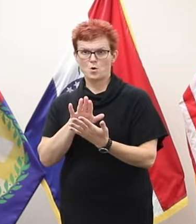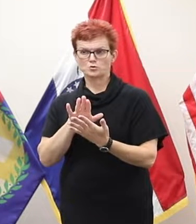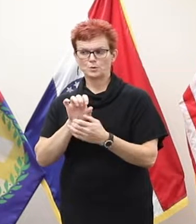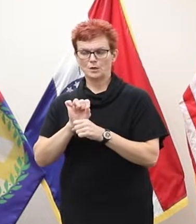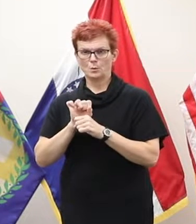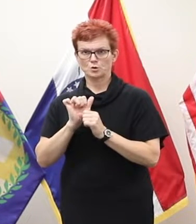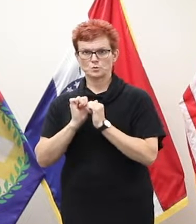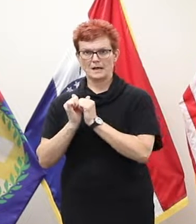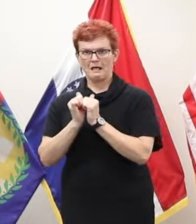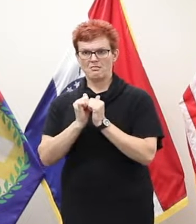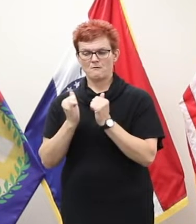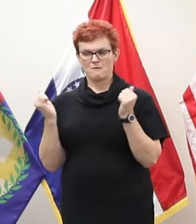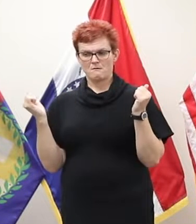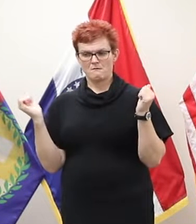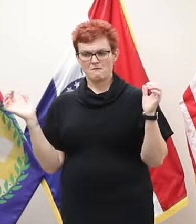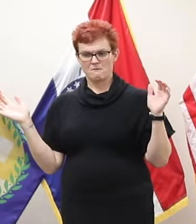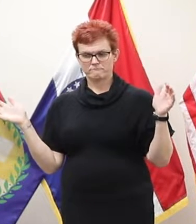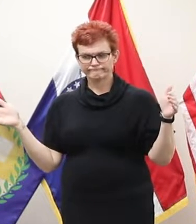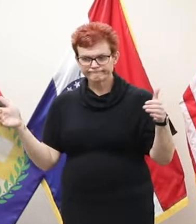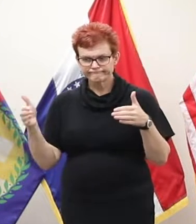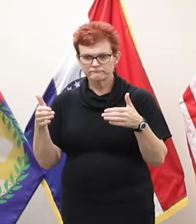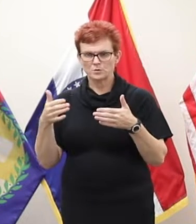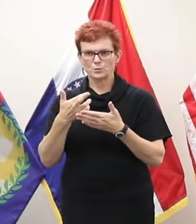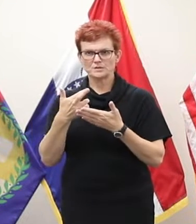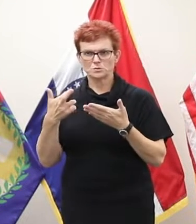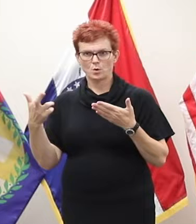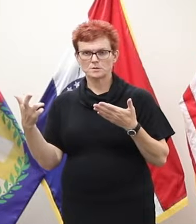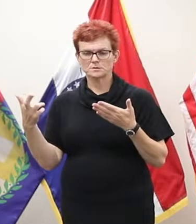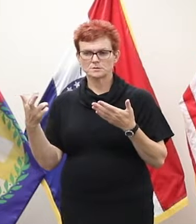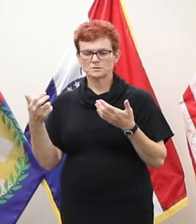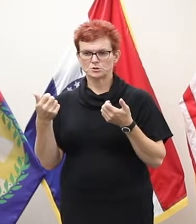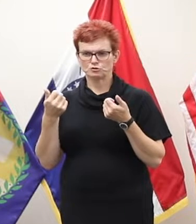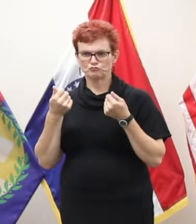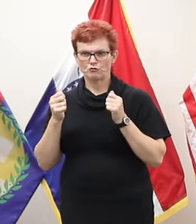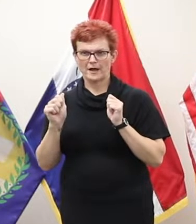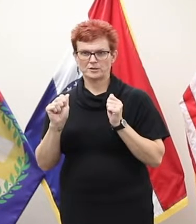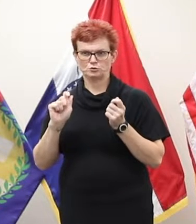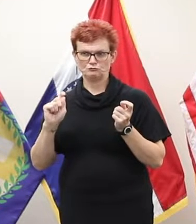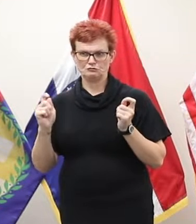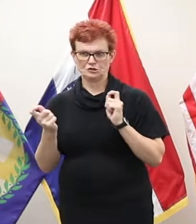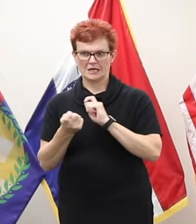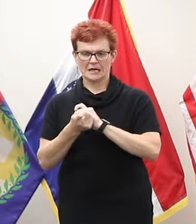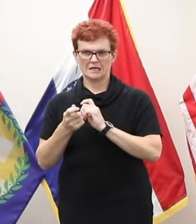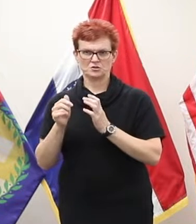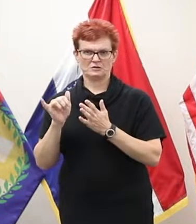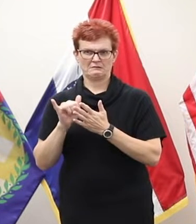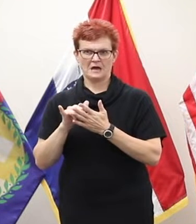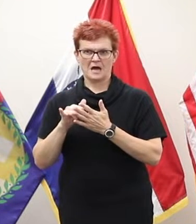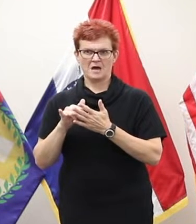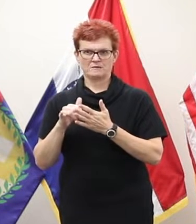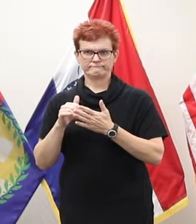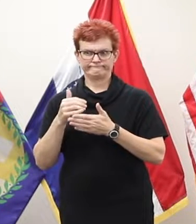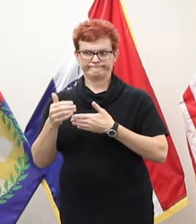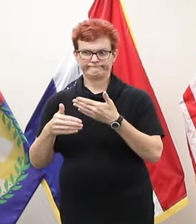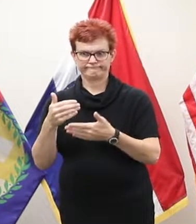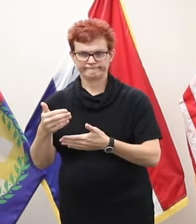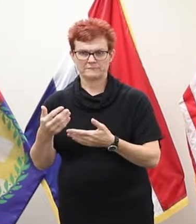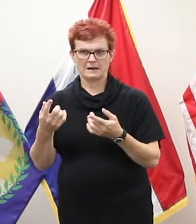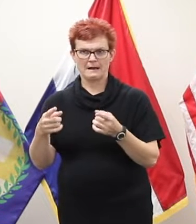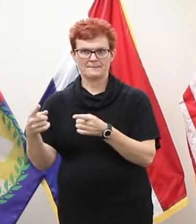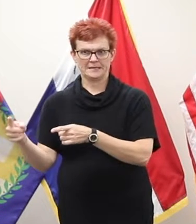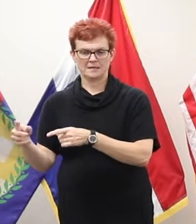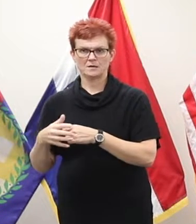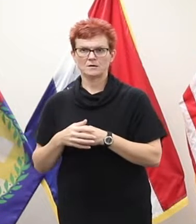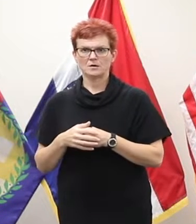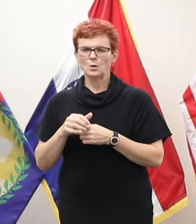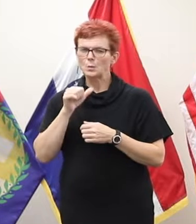our resources, align our priorities, and reverse this disturbing trend. While we do not have details yet to share, we do